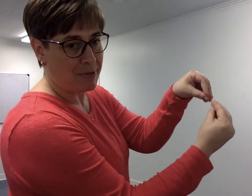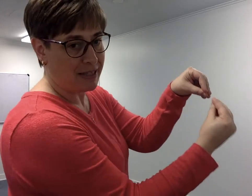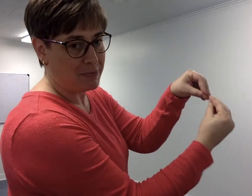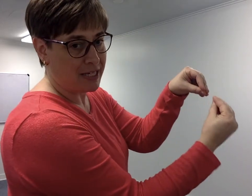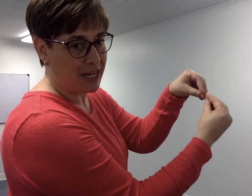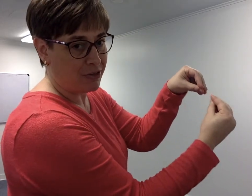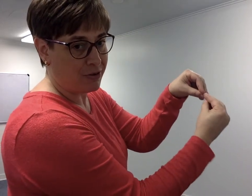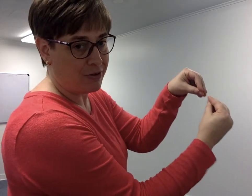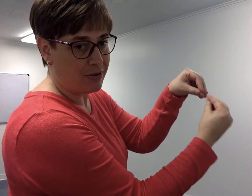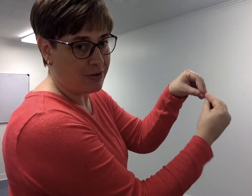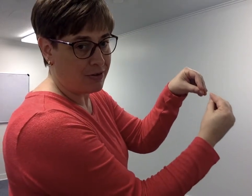them together.